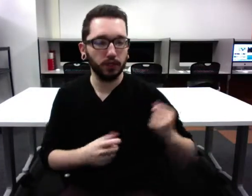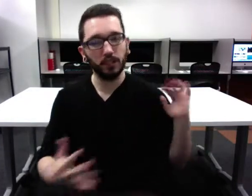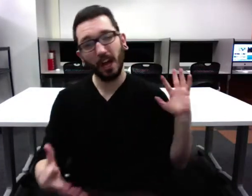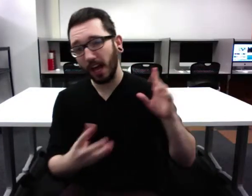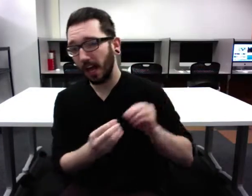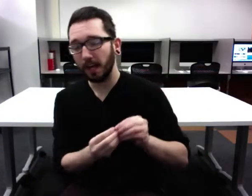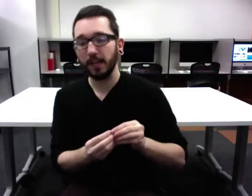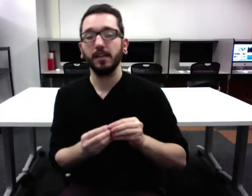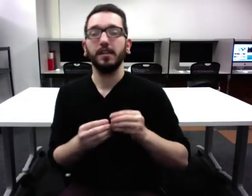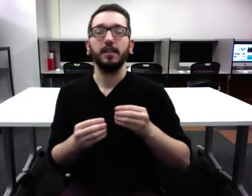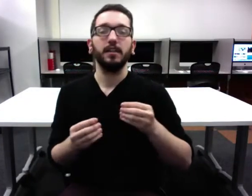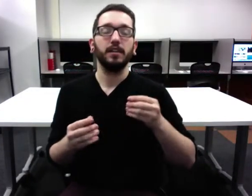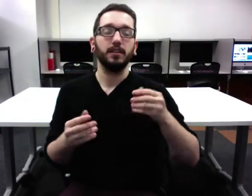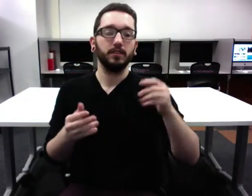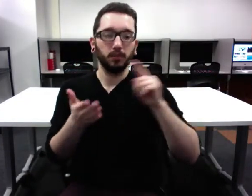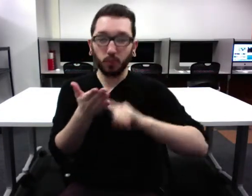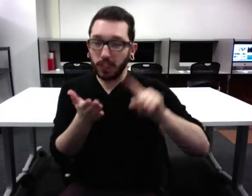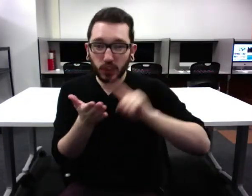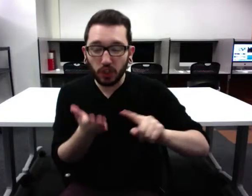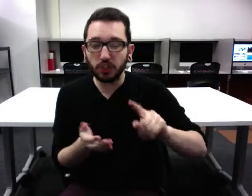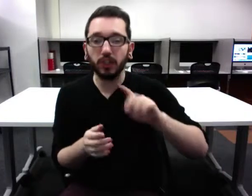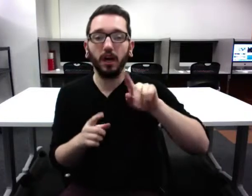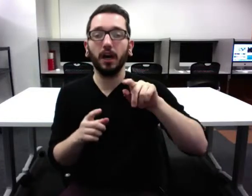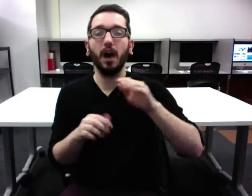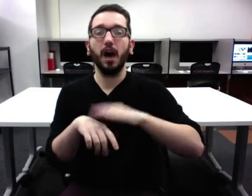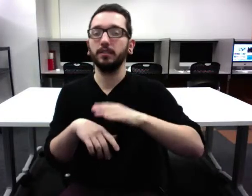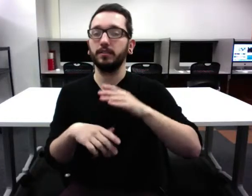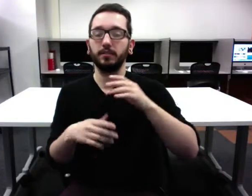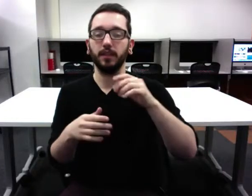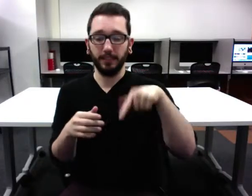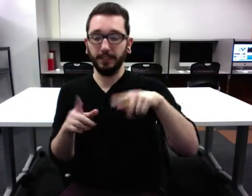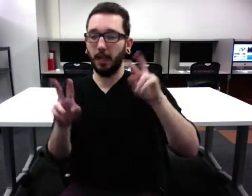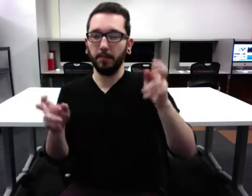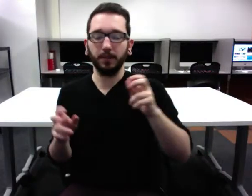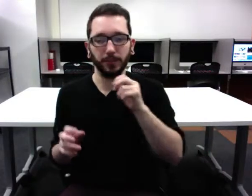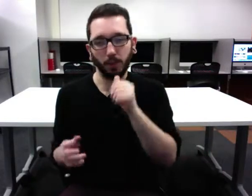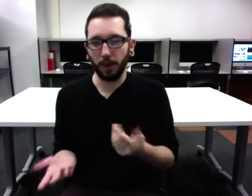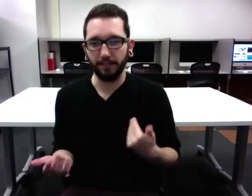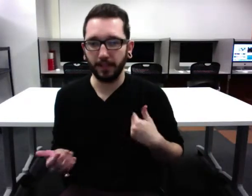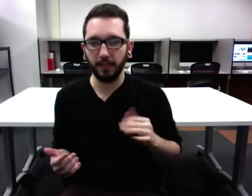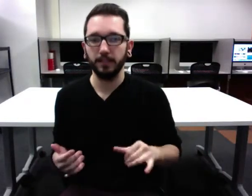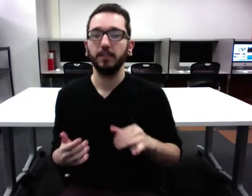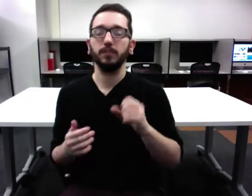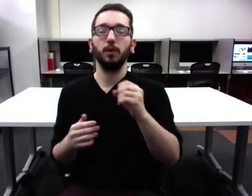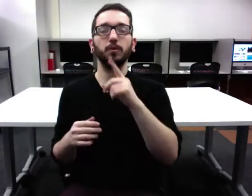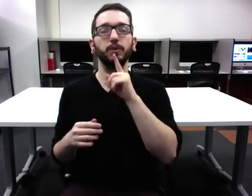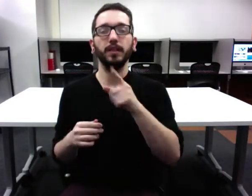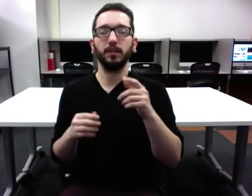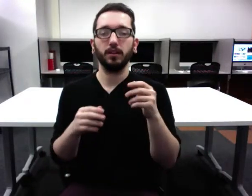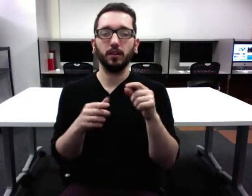CAM or integrative medicine as we do for conventional medicine. The word complementary is used when